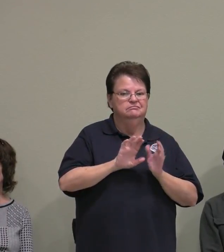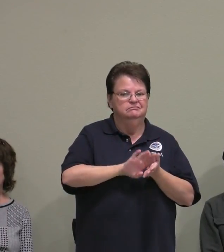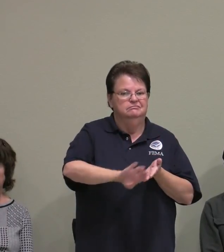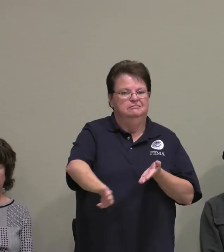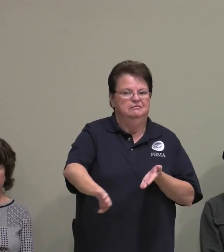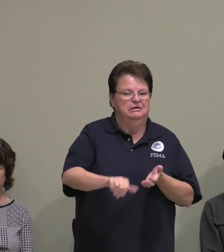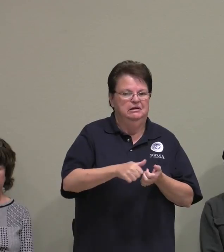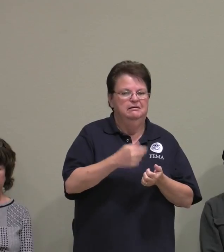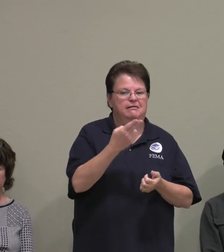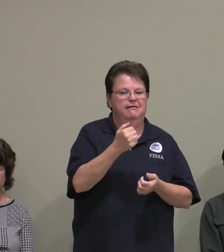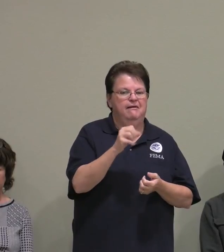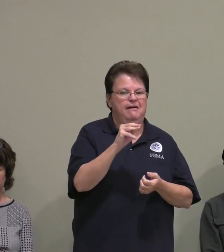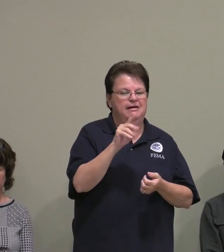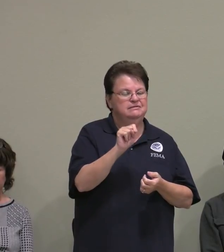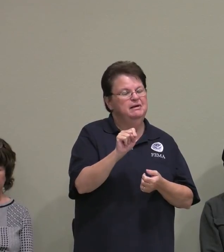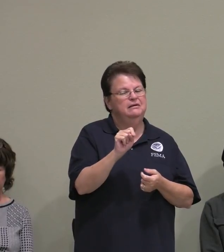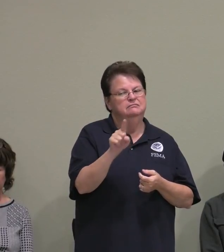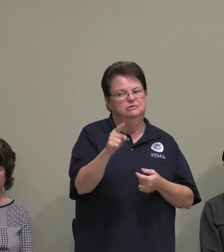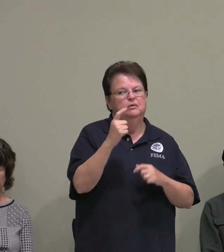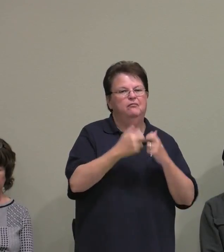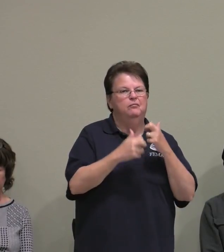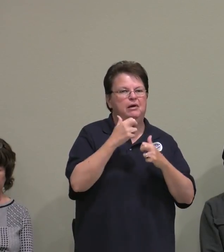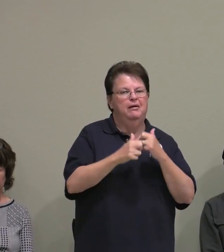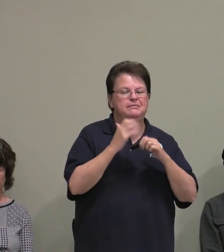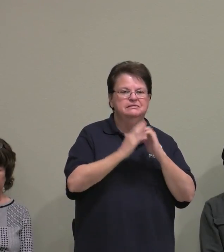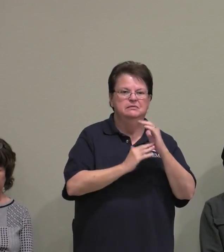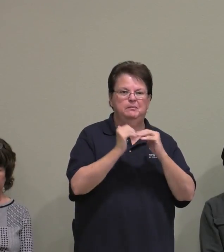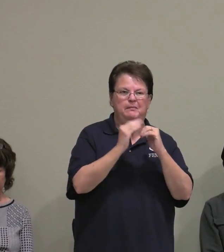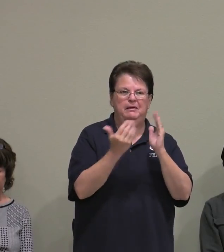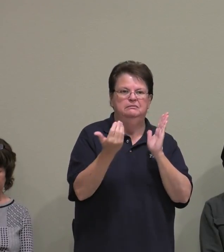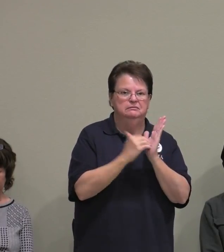certified, you're going to have problems in your rebuild process.